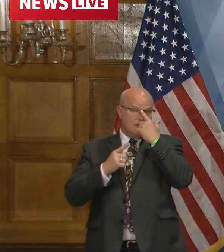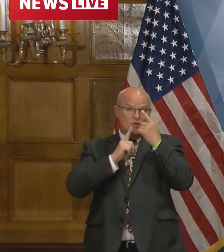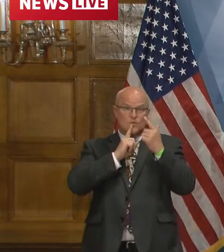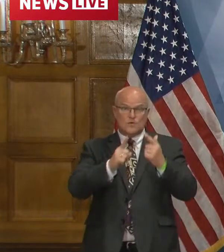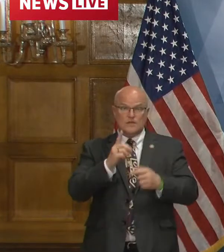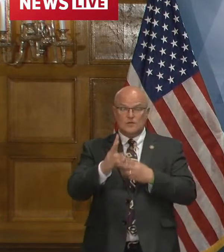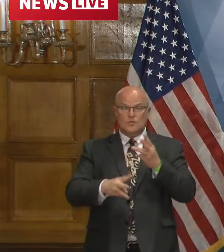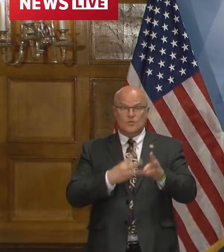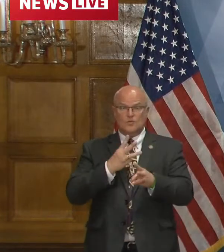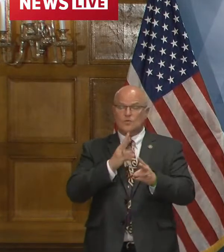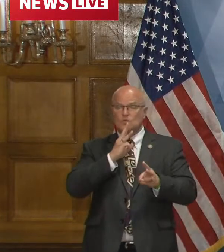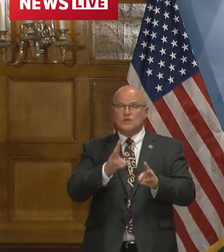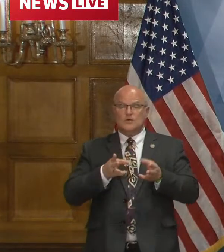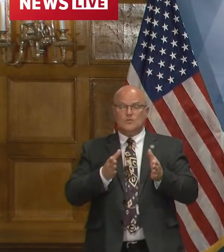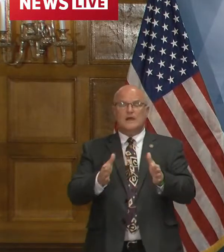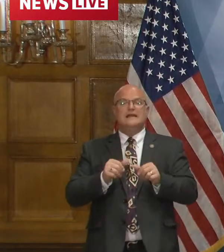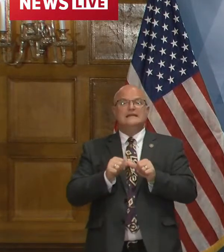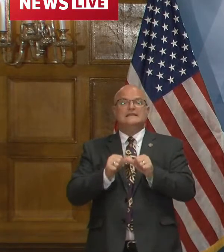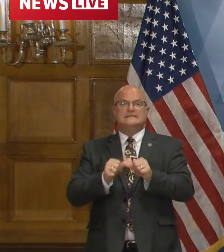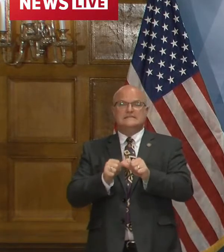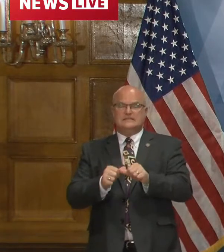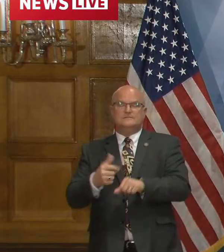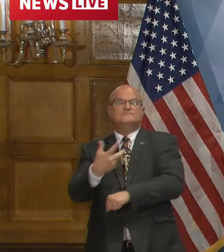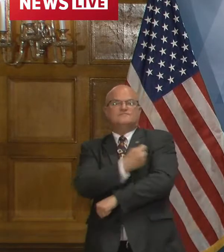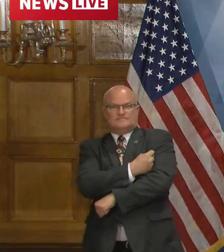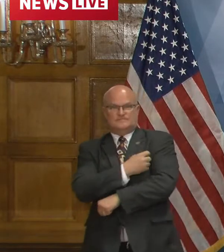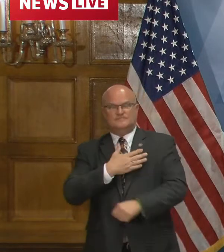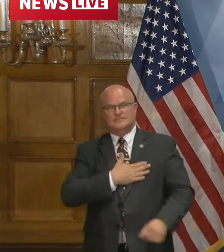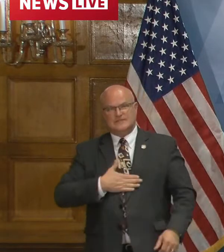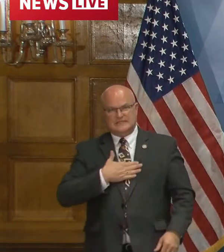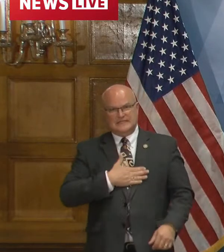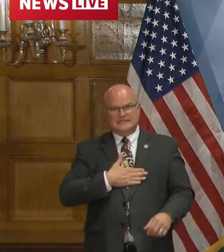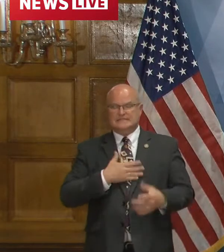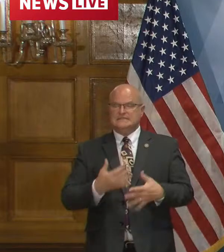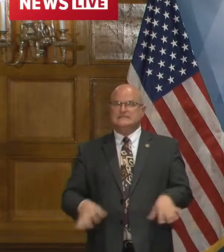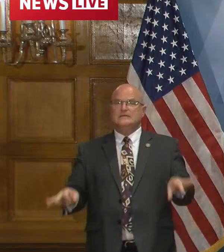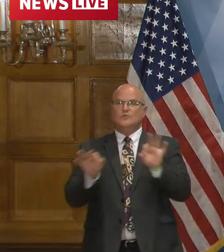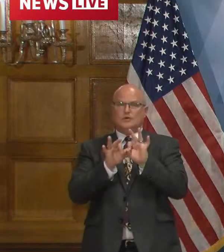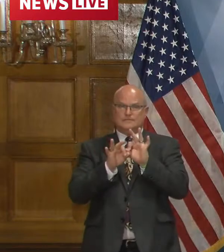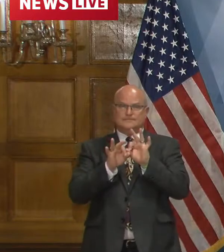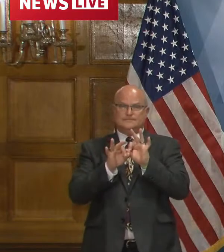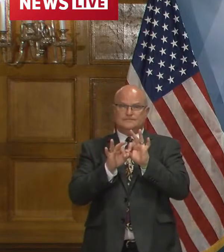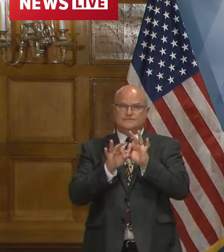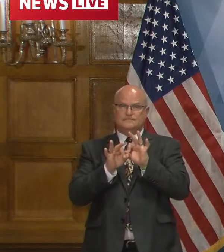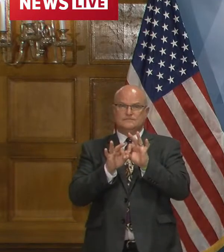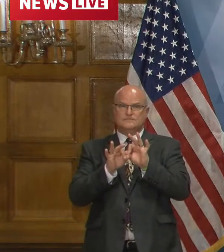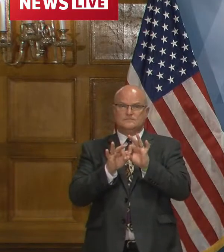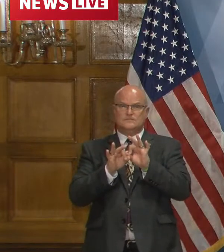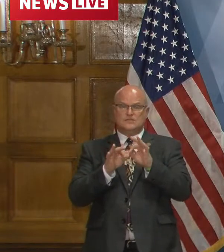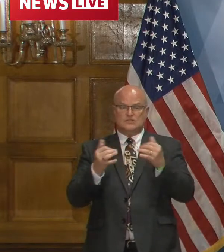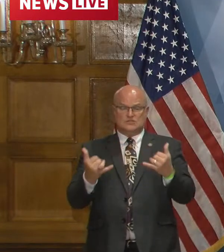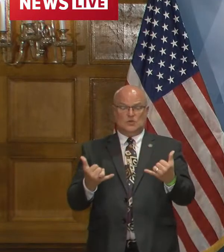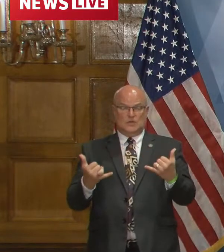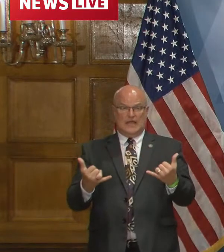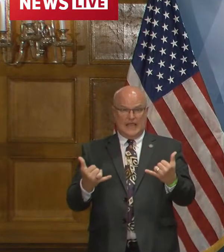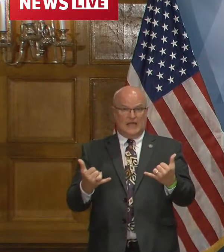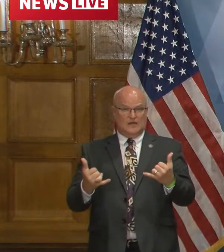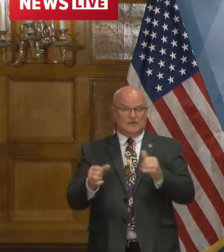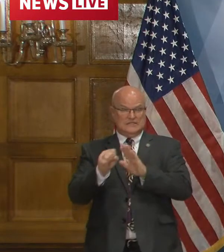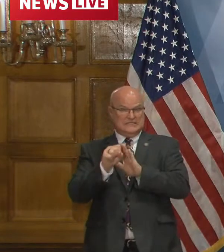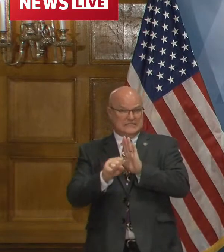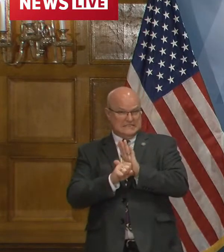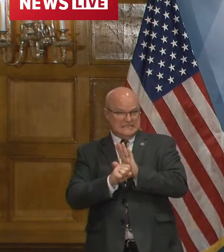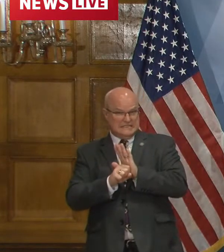realistic way, continue to encourage people to get the vaccine as to how important it is. And so where do we go as a state? And